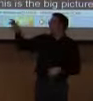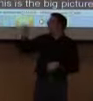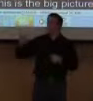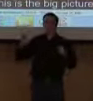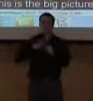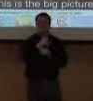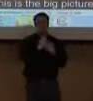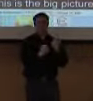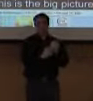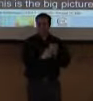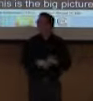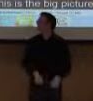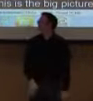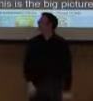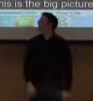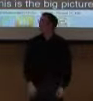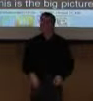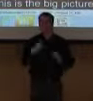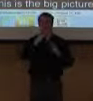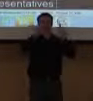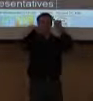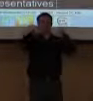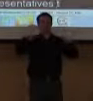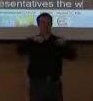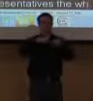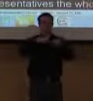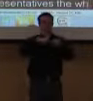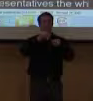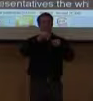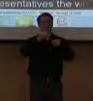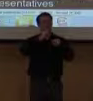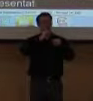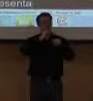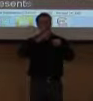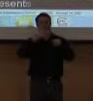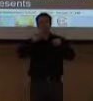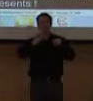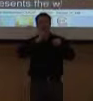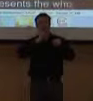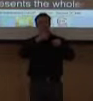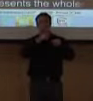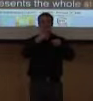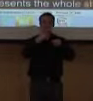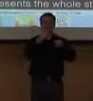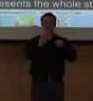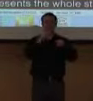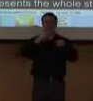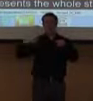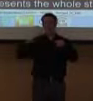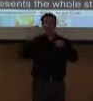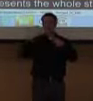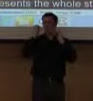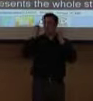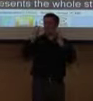structure. On the top, the pale orange triangle is the Google Apps for Education